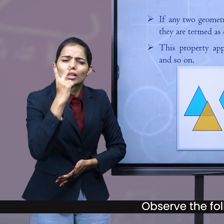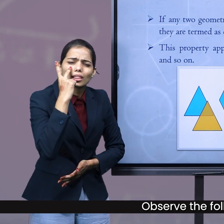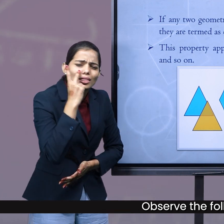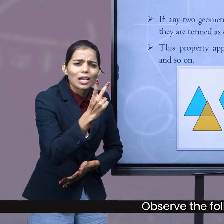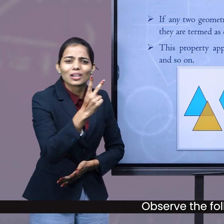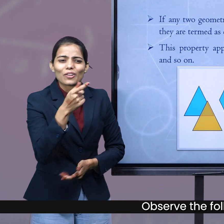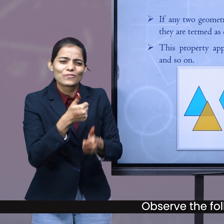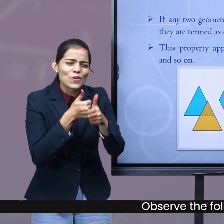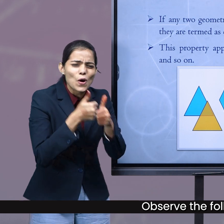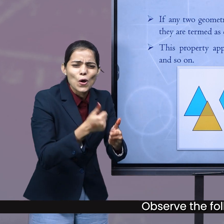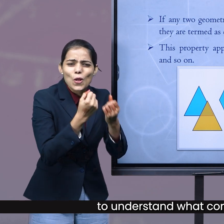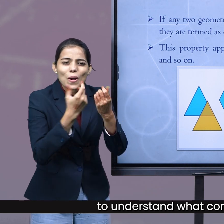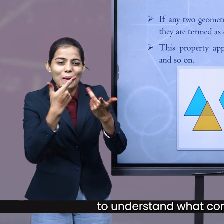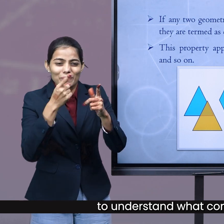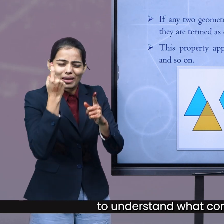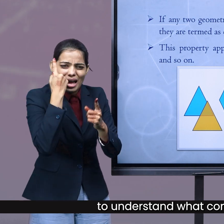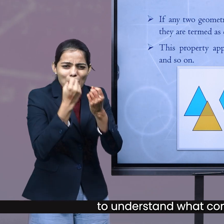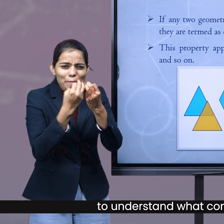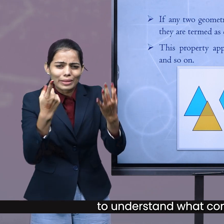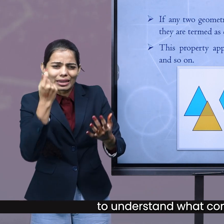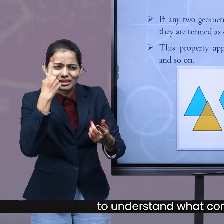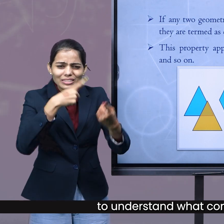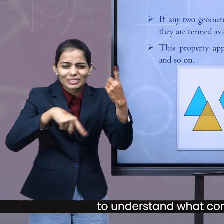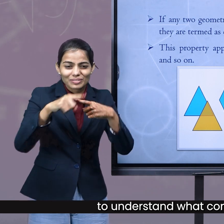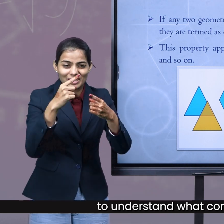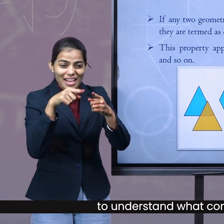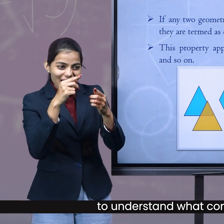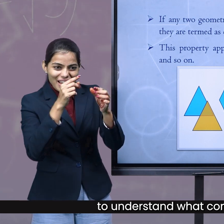Observe the following figure to understand what congruent figures mean.